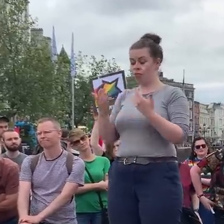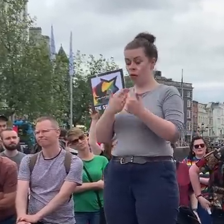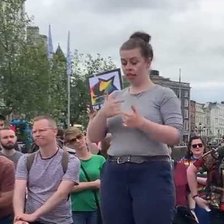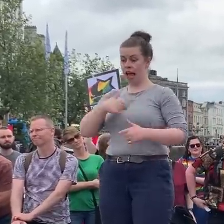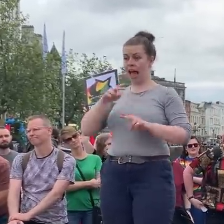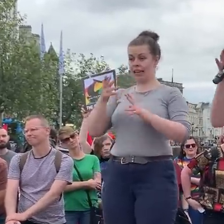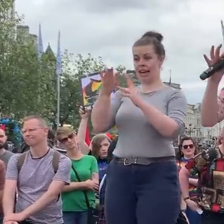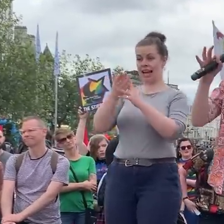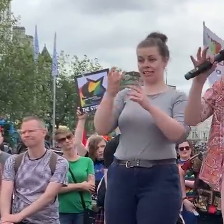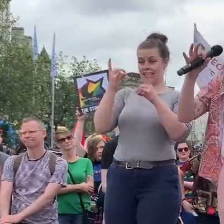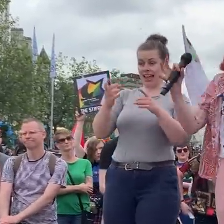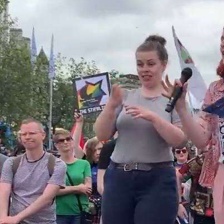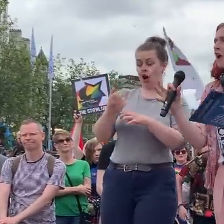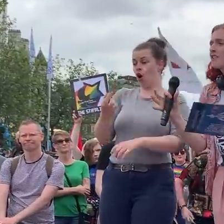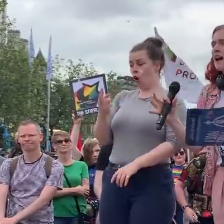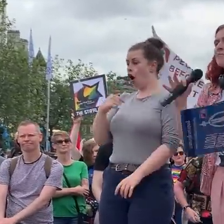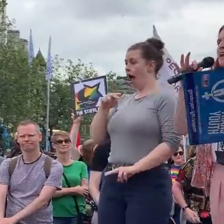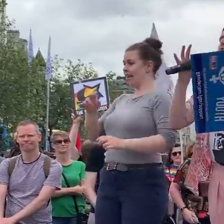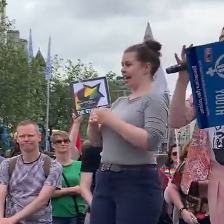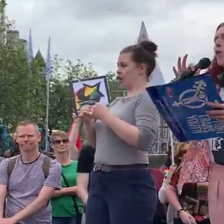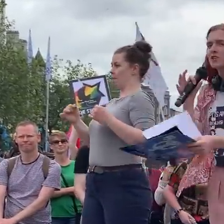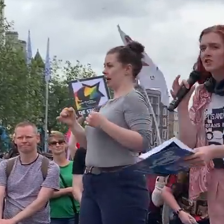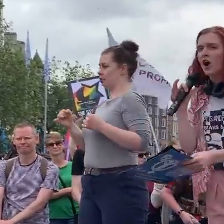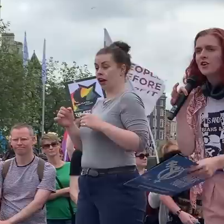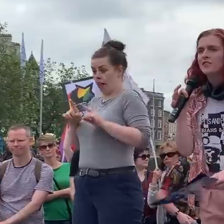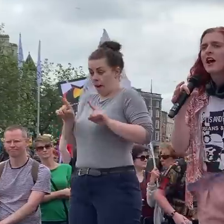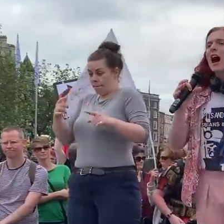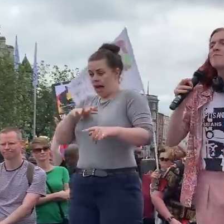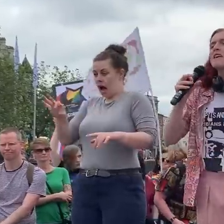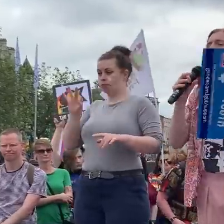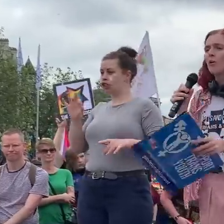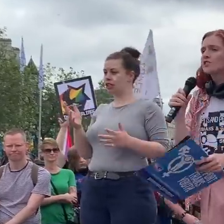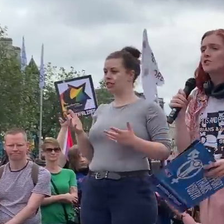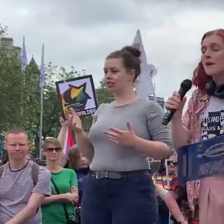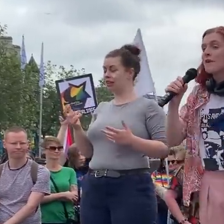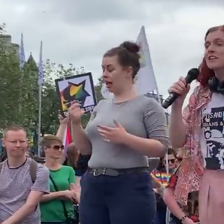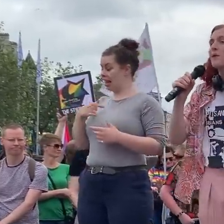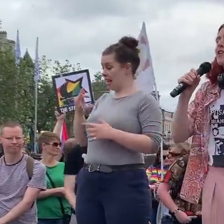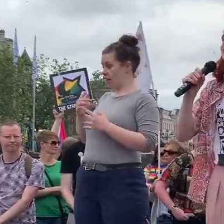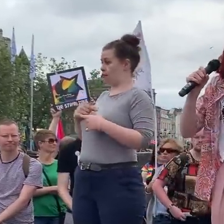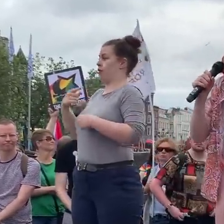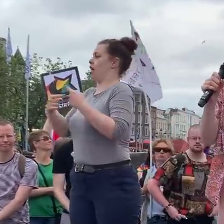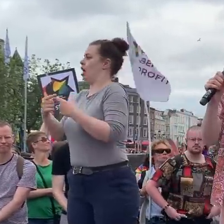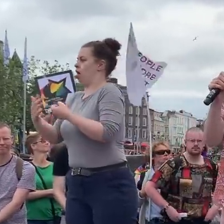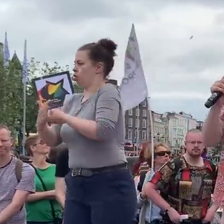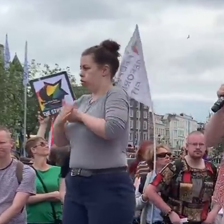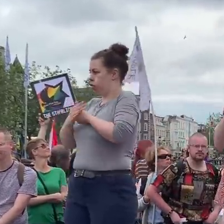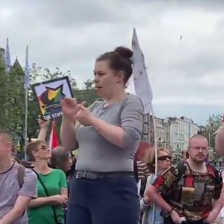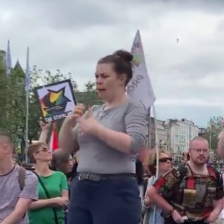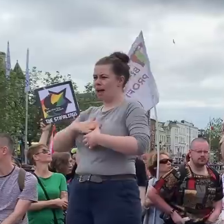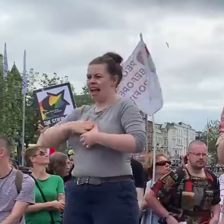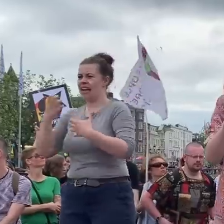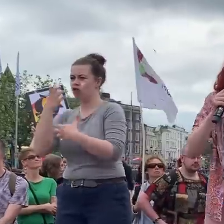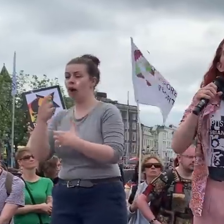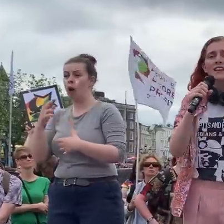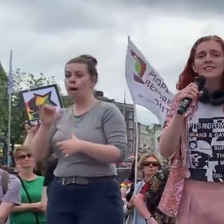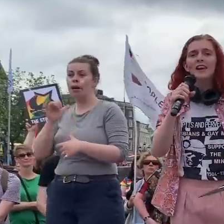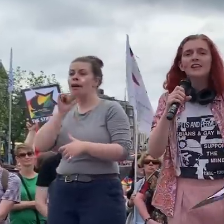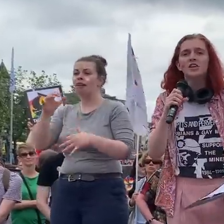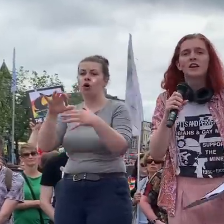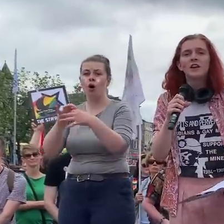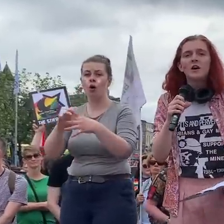to healthcare and coming out and being forced out and being forced to maybe experience hate crime or homelessness